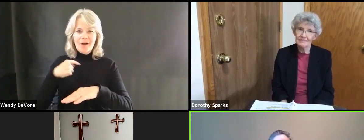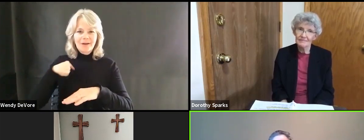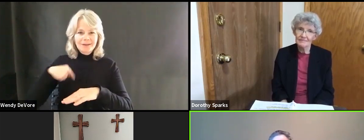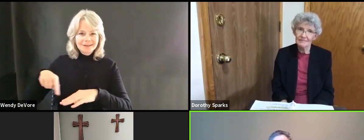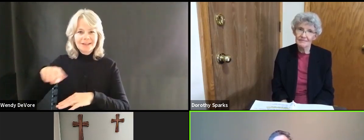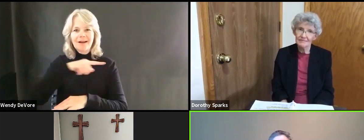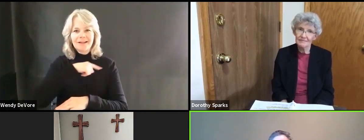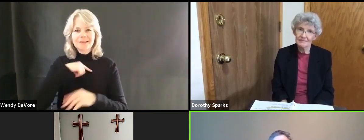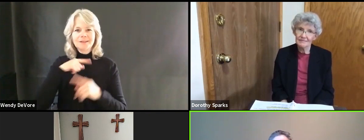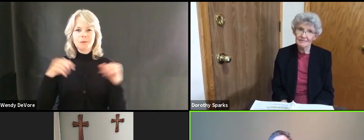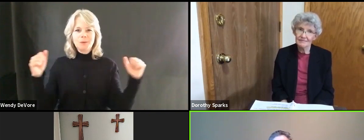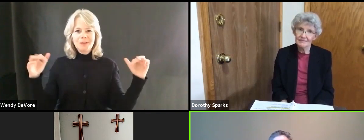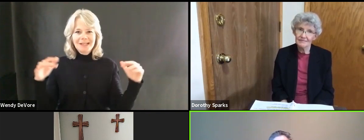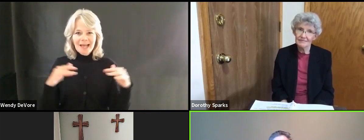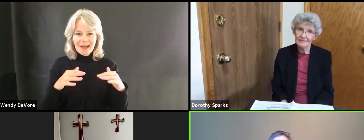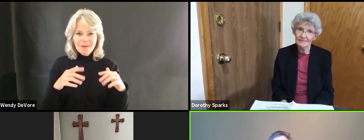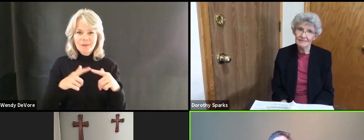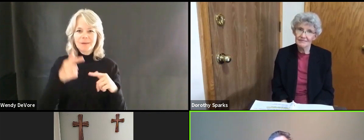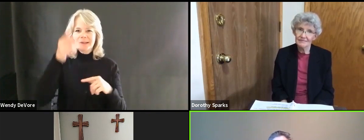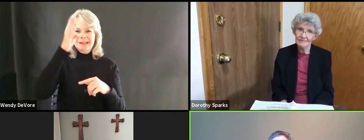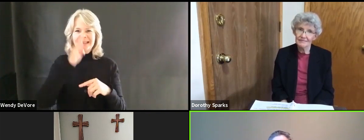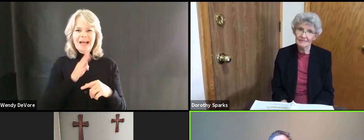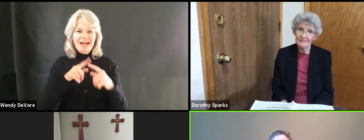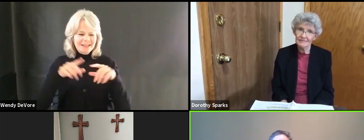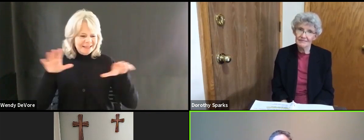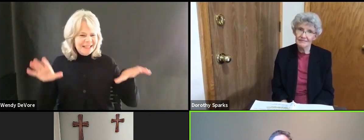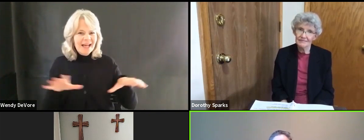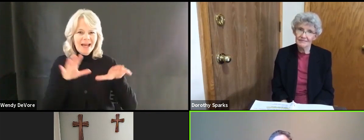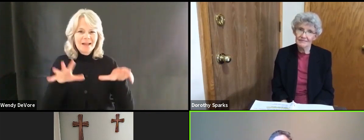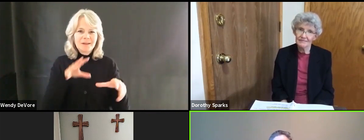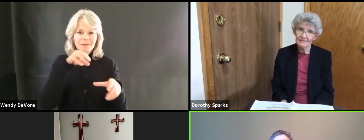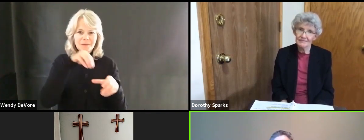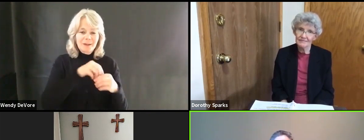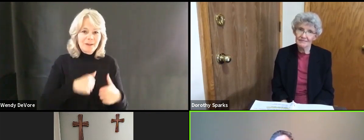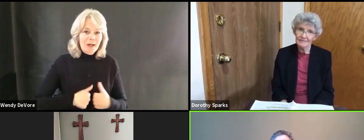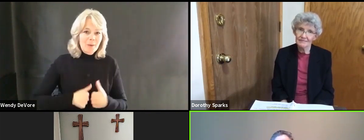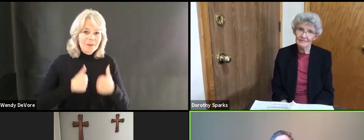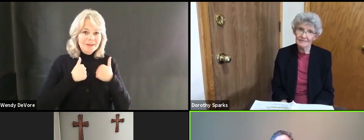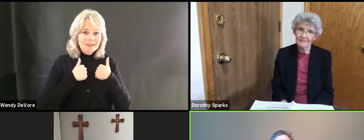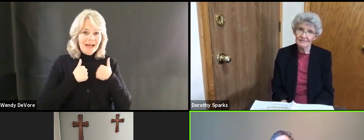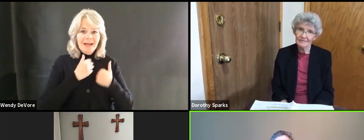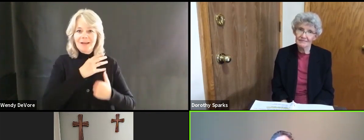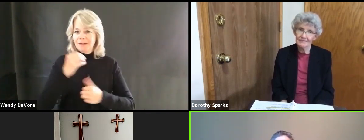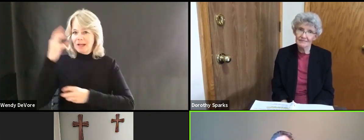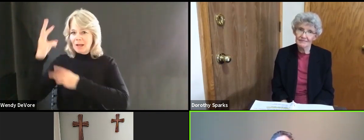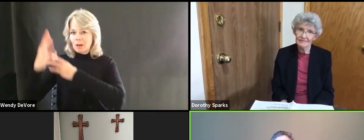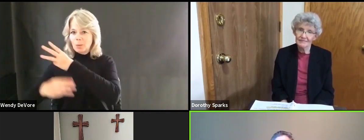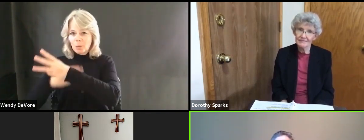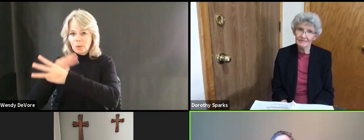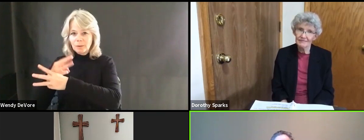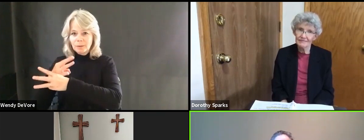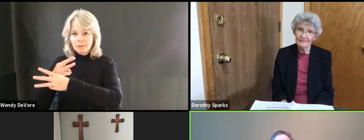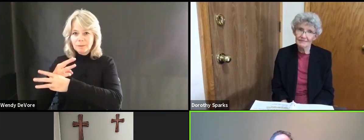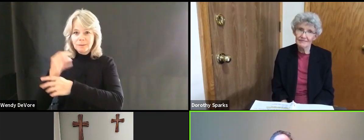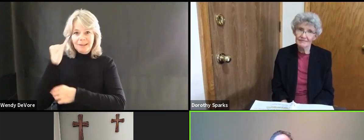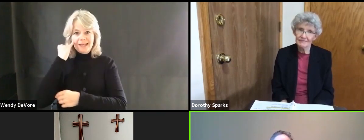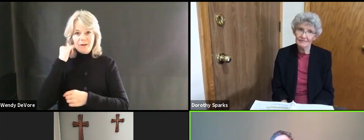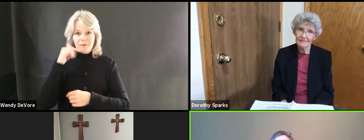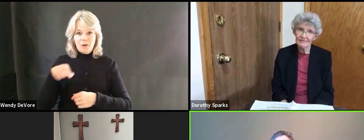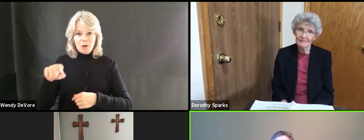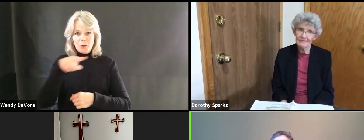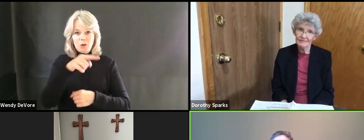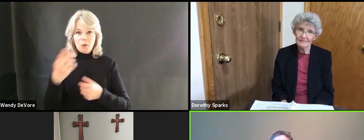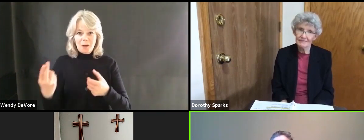God is active in our lives, in our world. If you are here worshiping with us today, it is